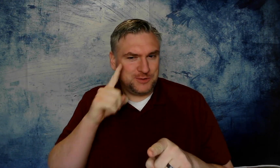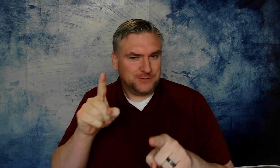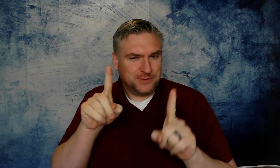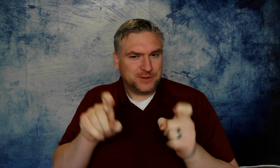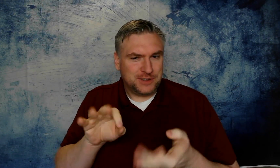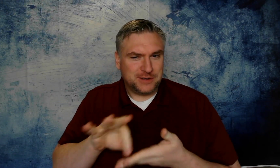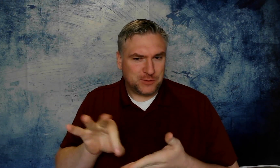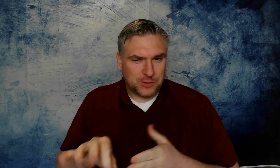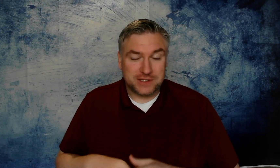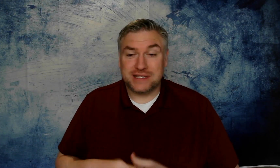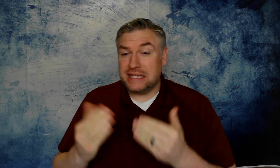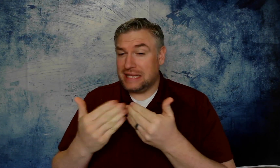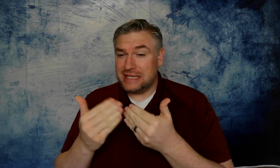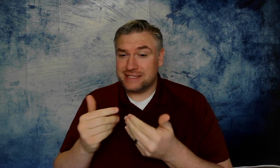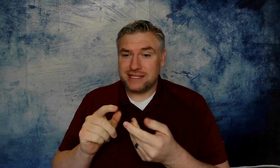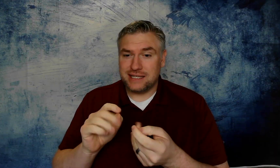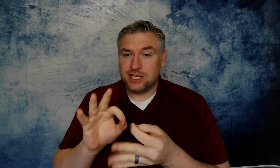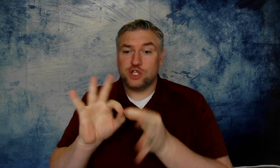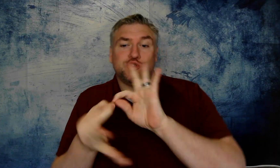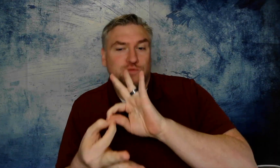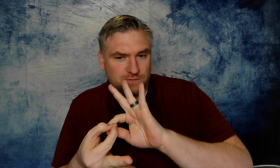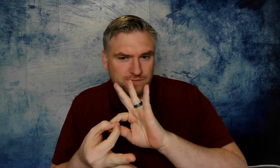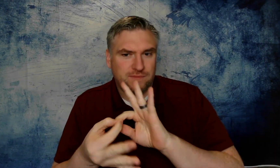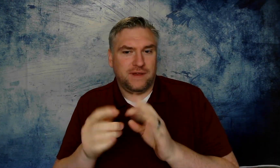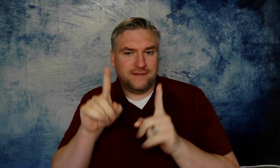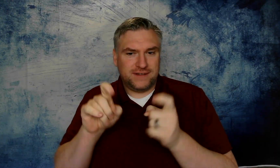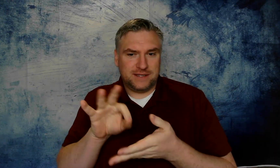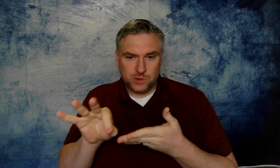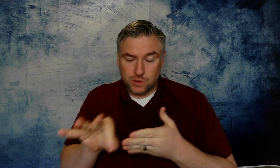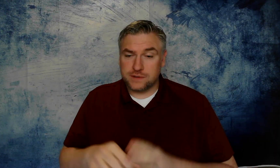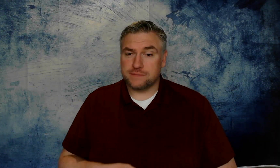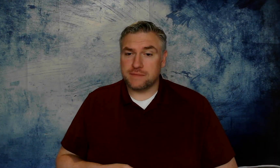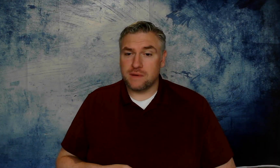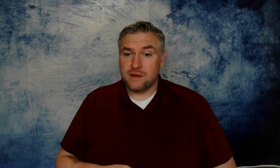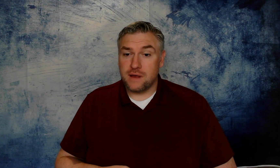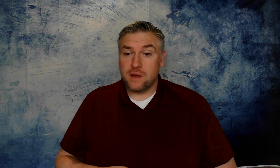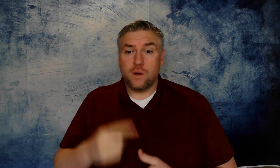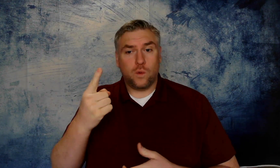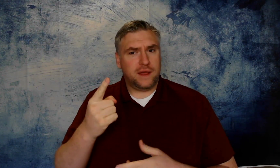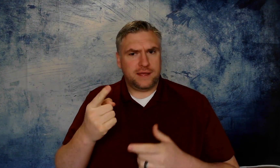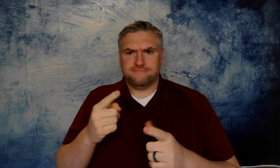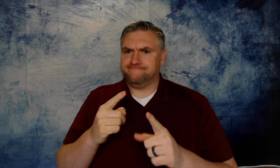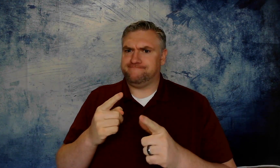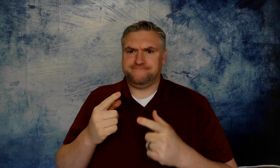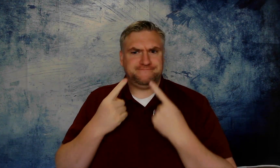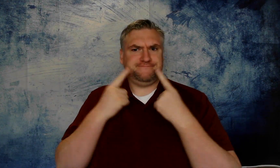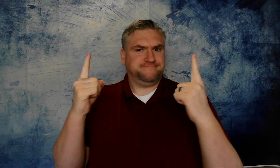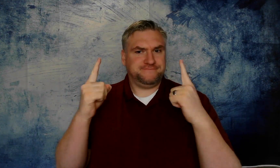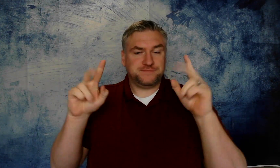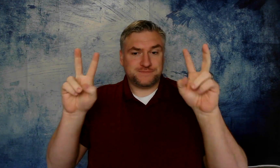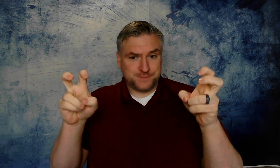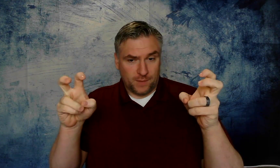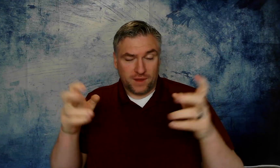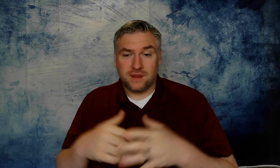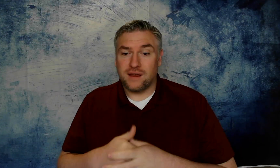easy answer for test scores, the easy interpretation of test scores. One famous